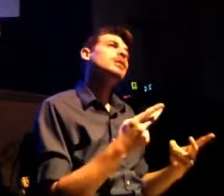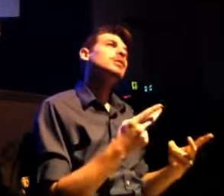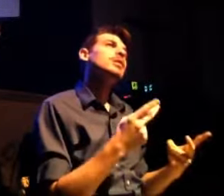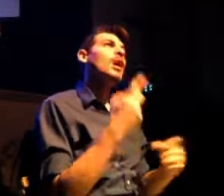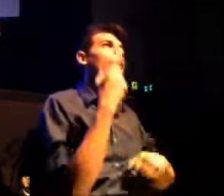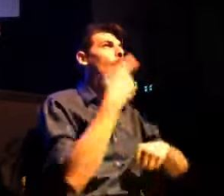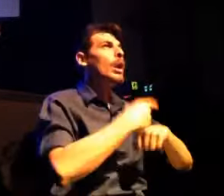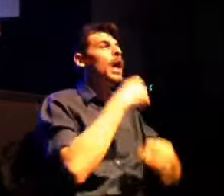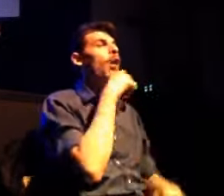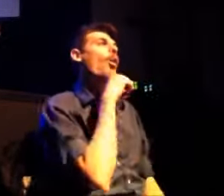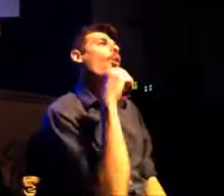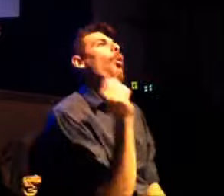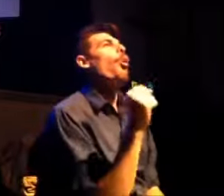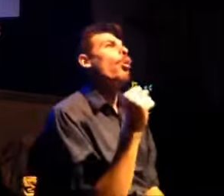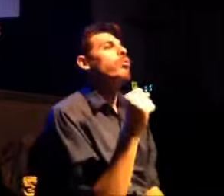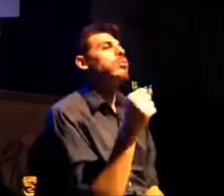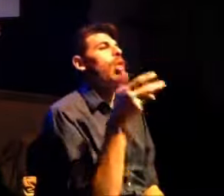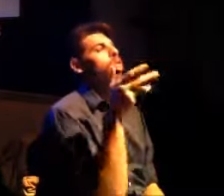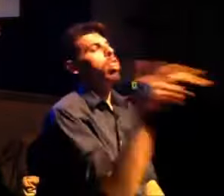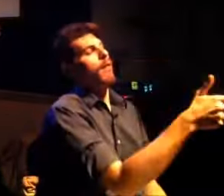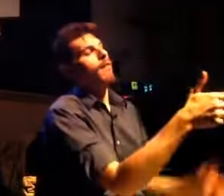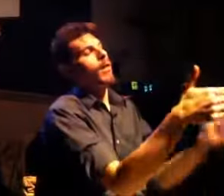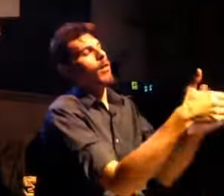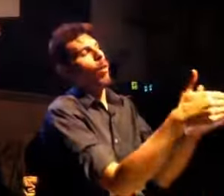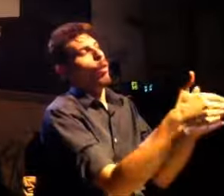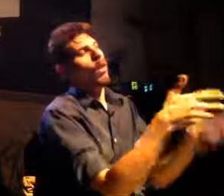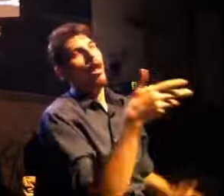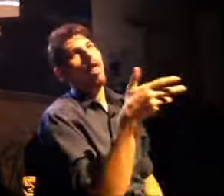room like an old relic or something.